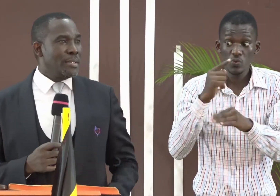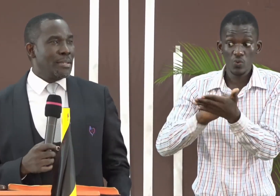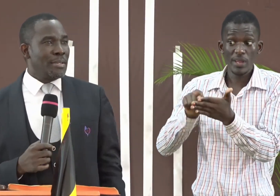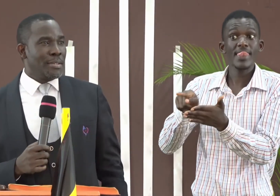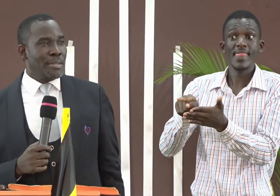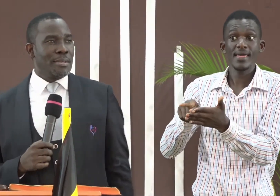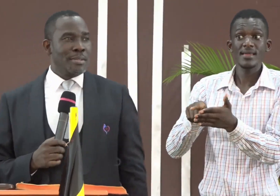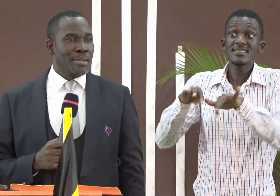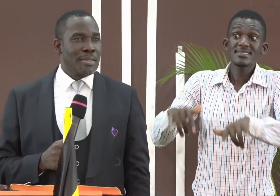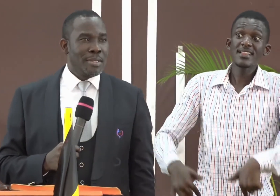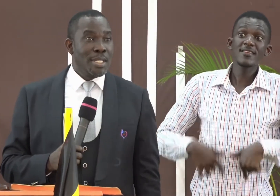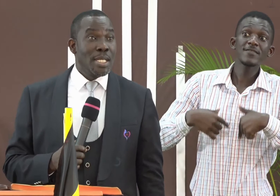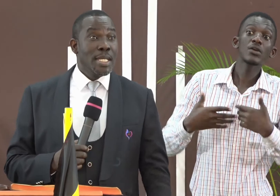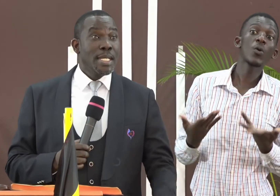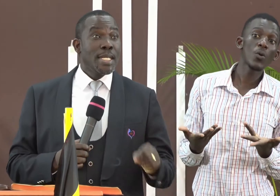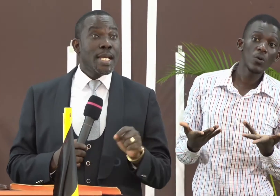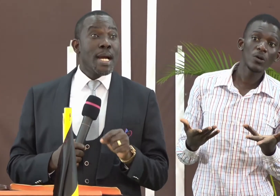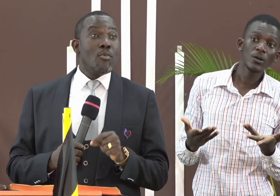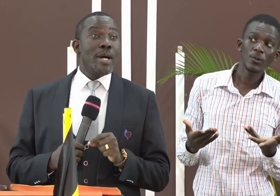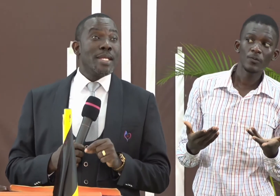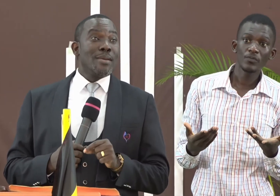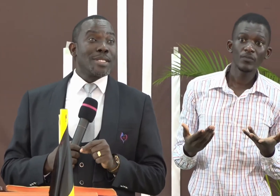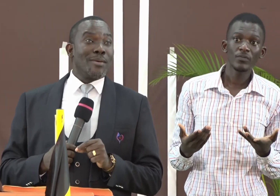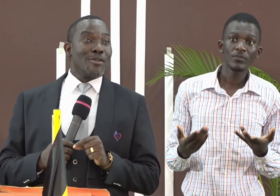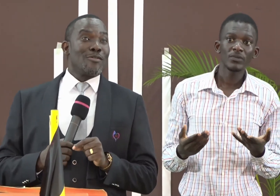Go and ask about the one who wrote it. Is he still living?